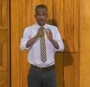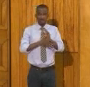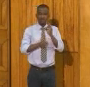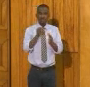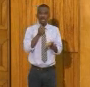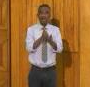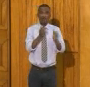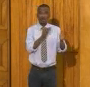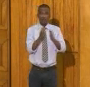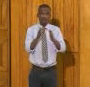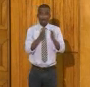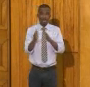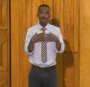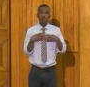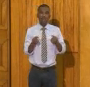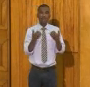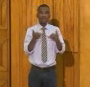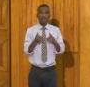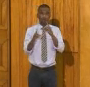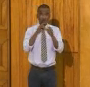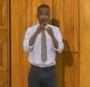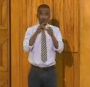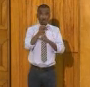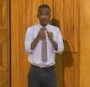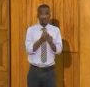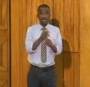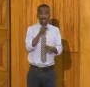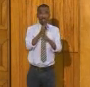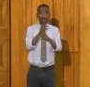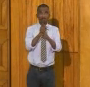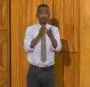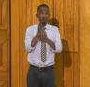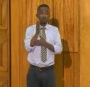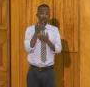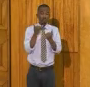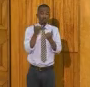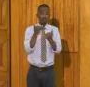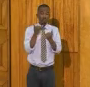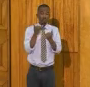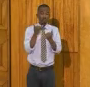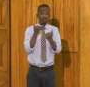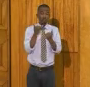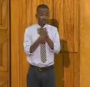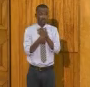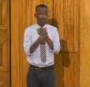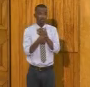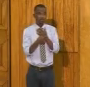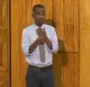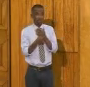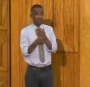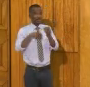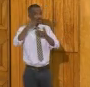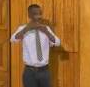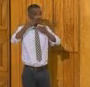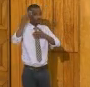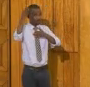to plan, especially now that we are talking about sustainability of the program as time goes